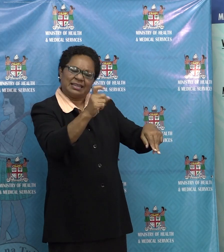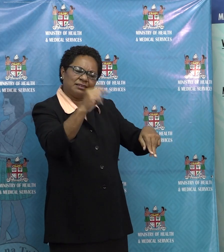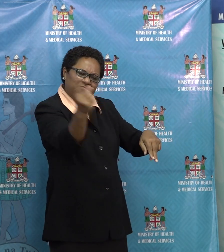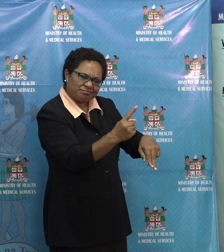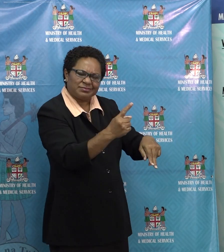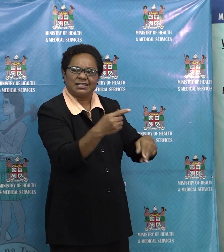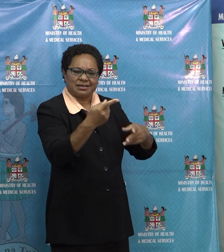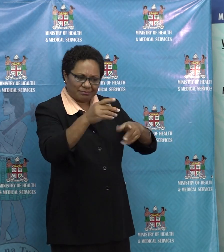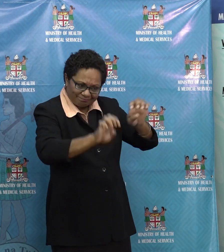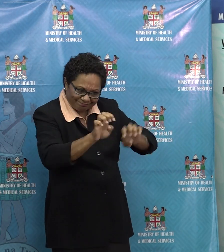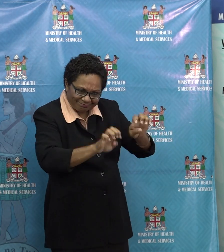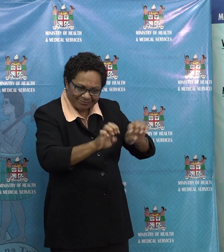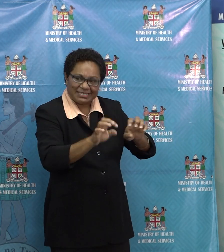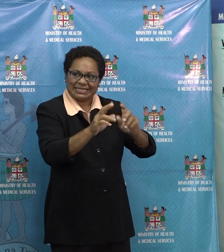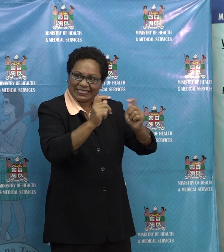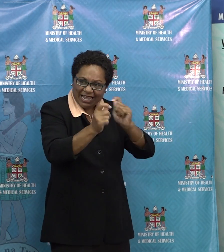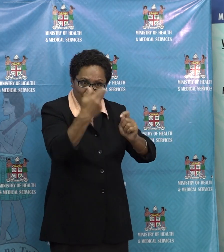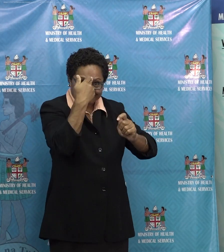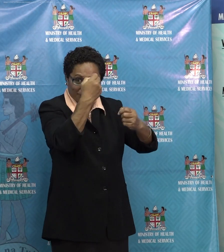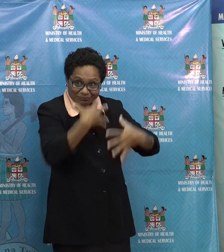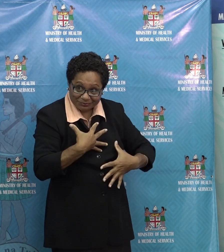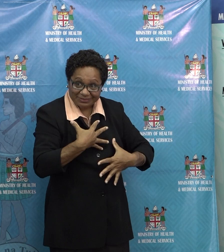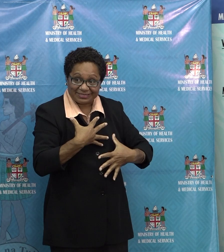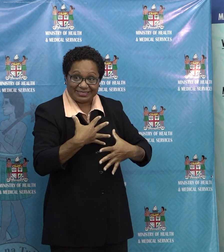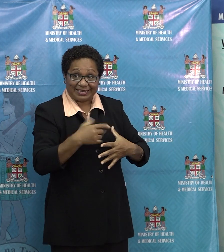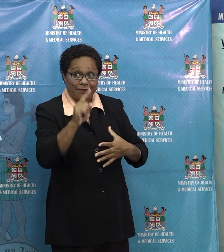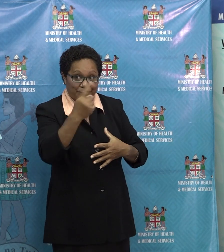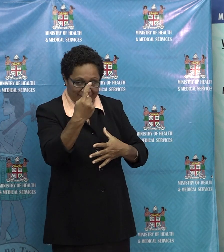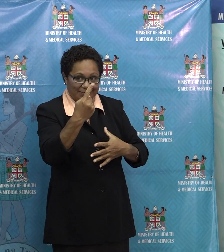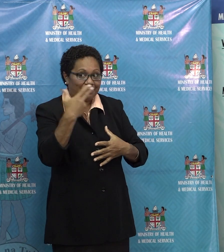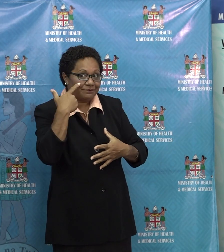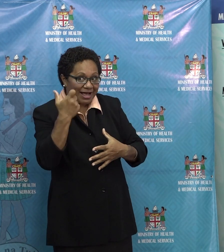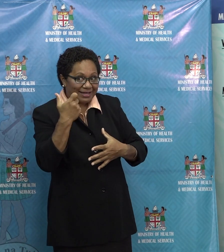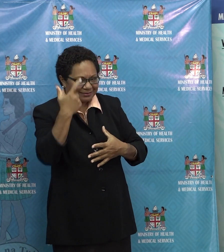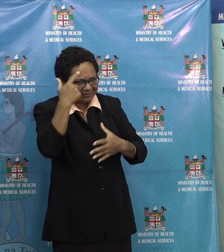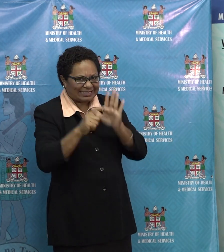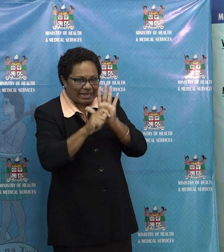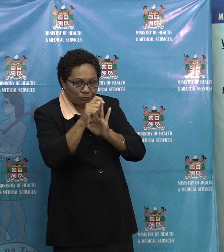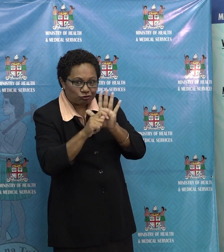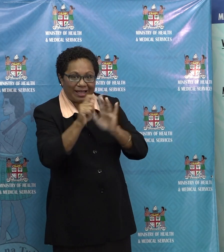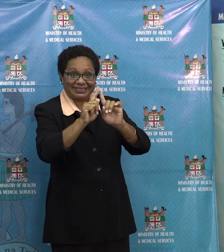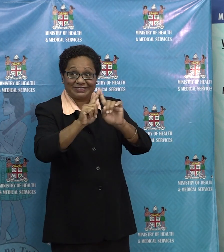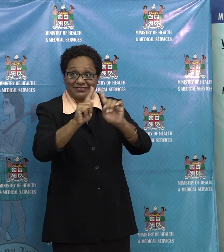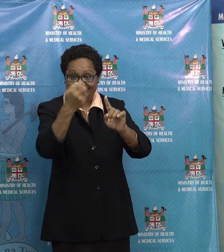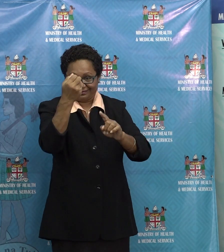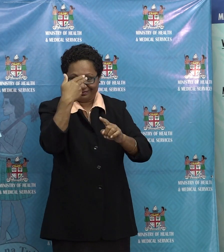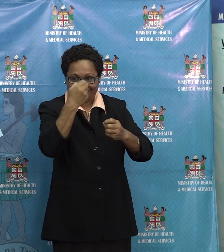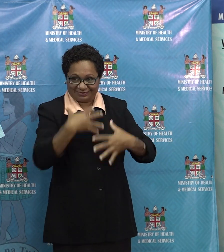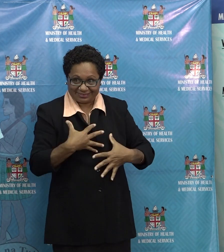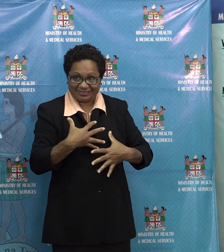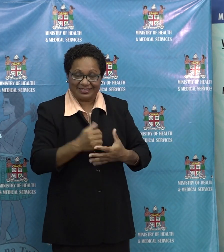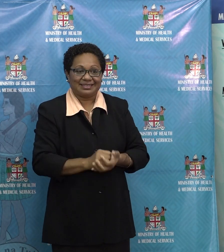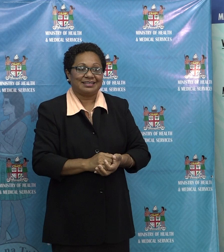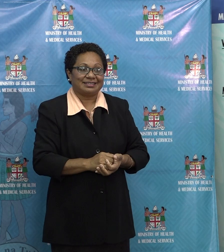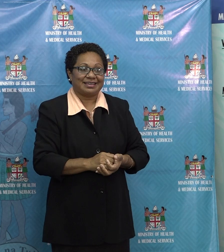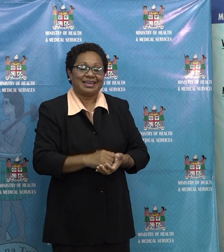triaged and assessed, and their COVID status is determined, whether they are possible COVID